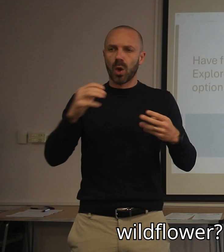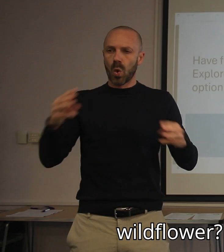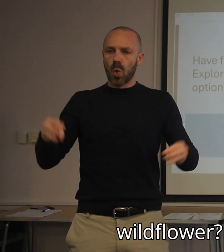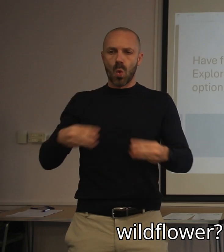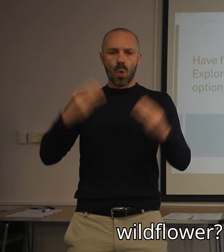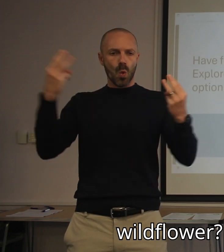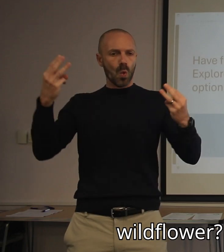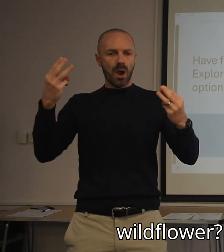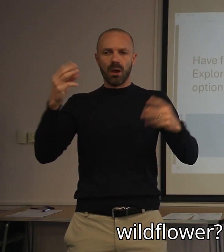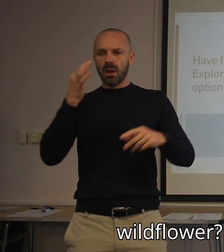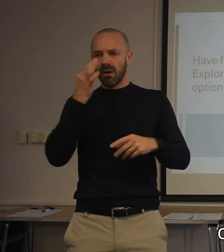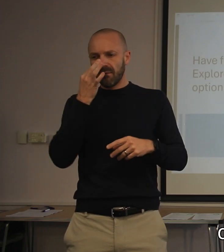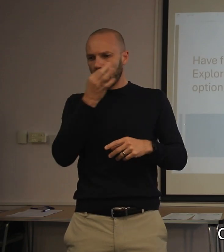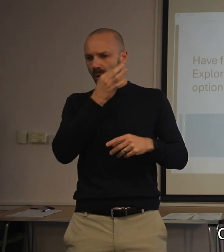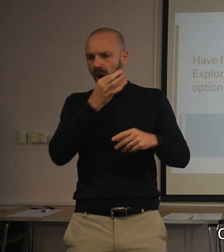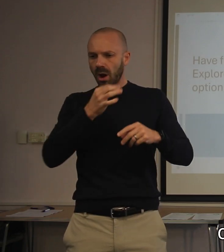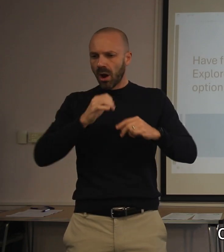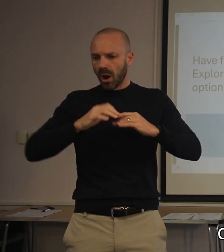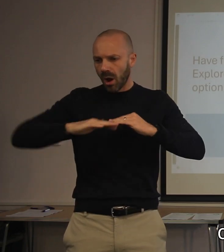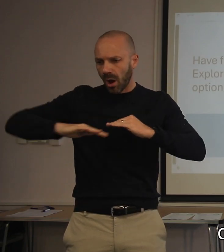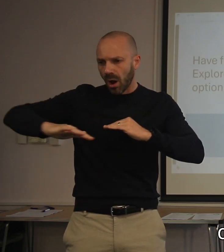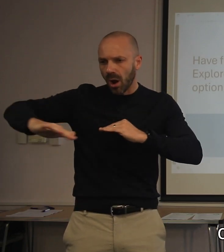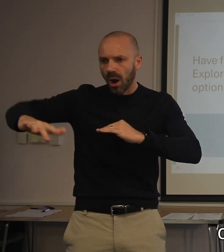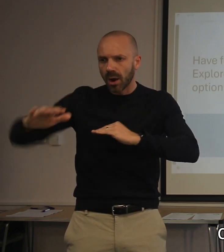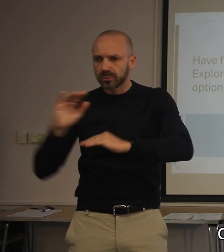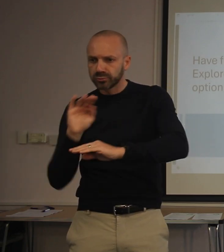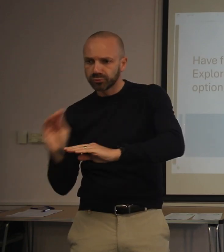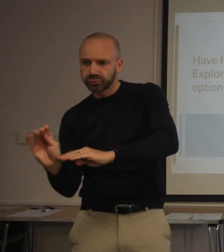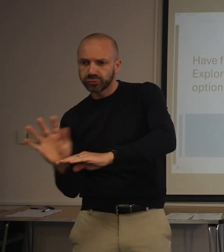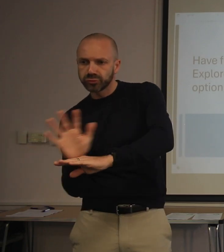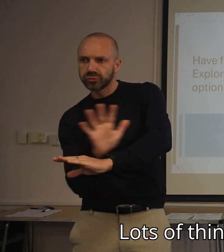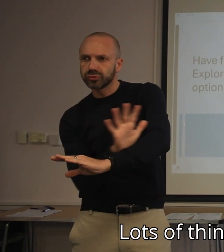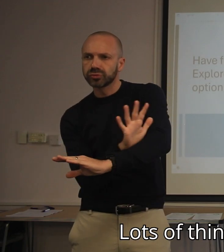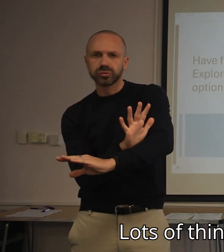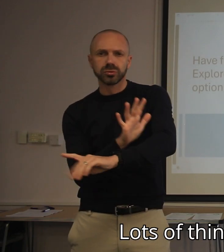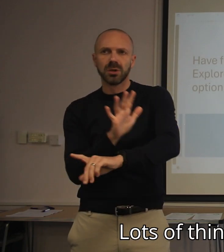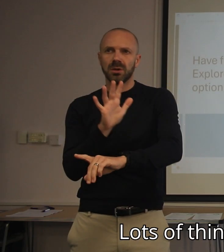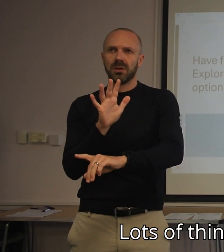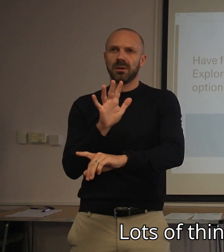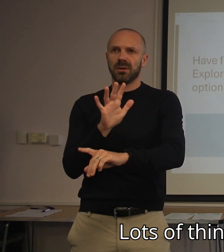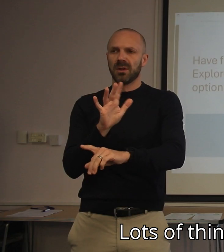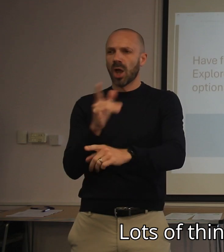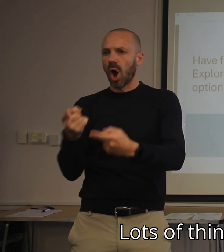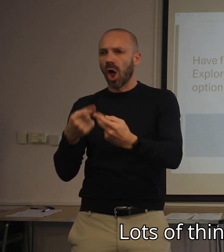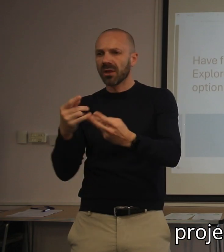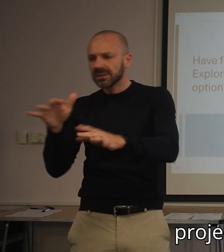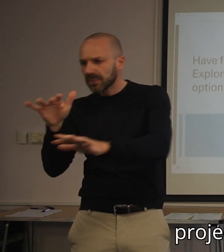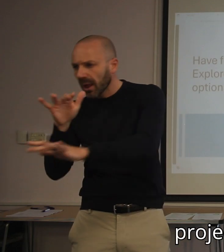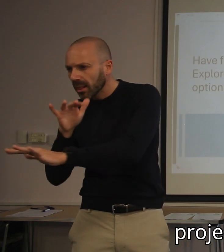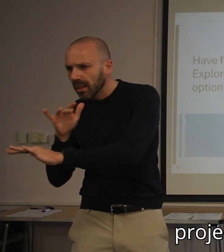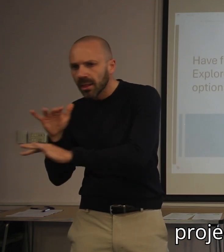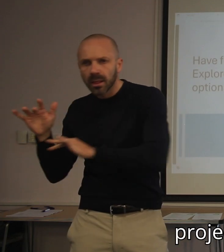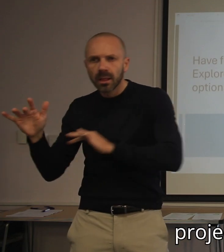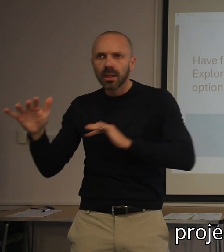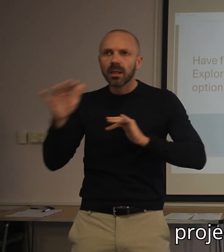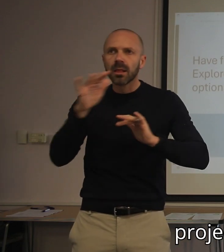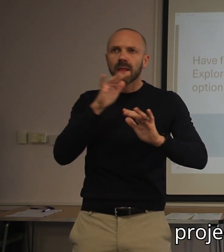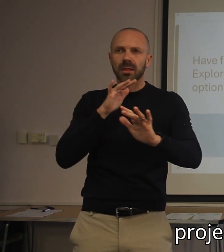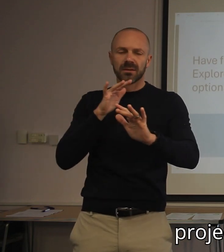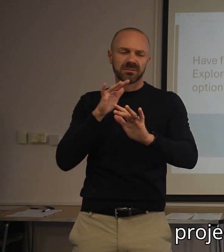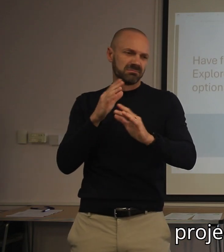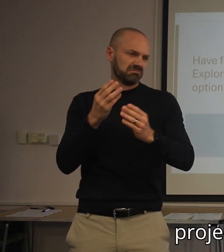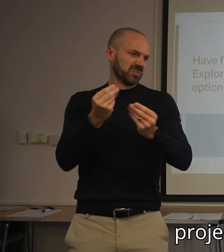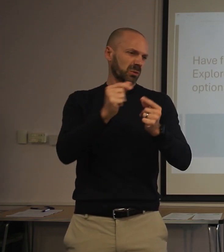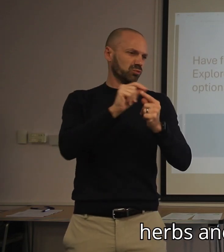meadow, herbs that have different scents. Lots of things going on. There's some projects involved